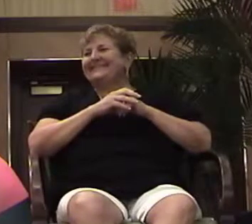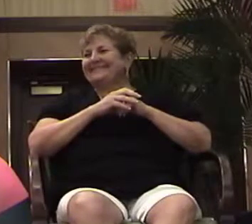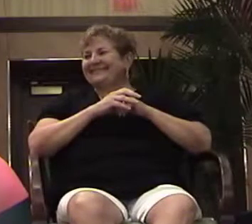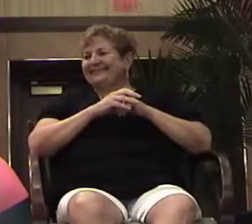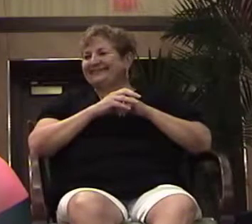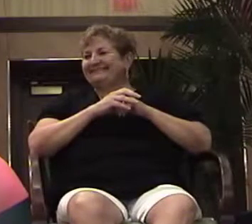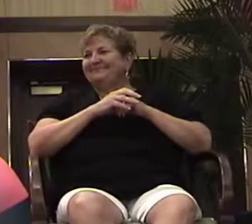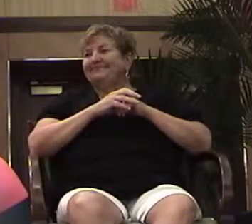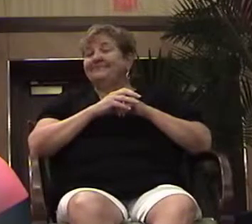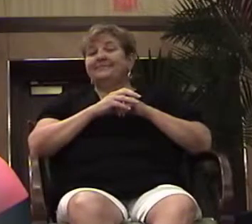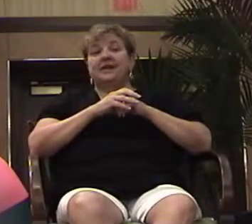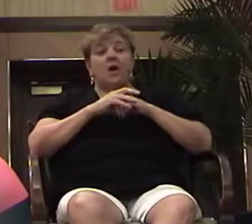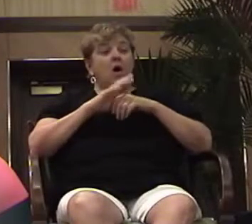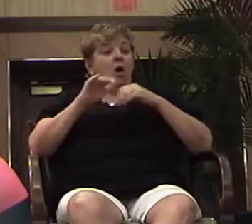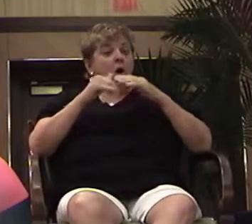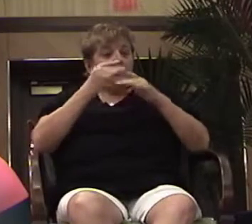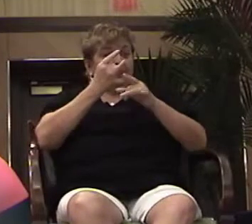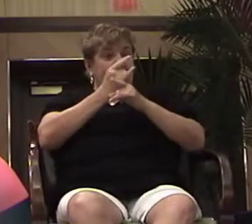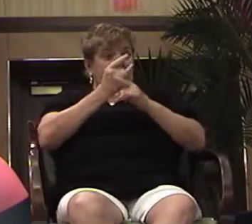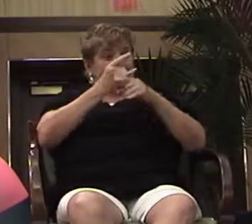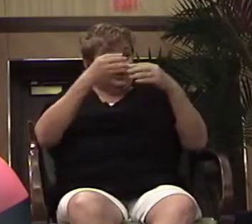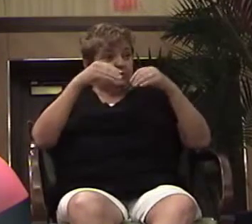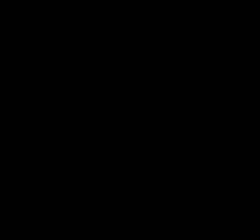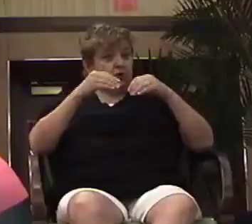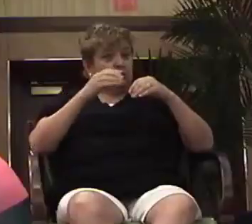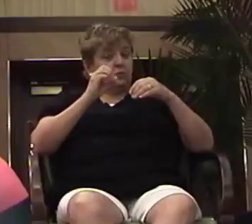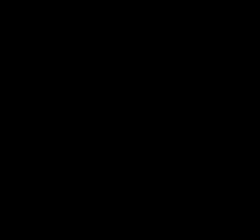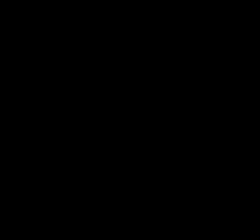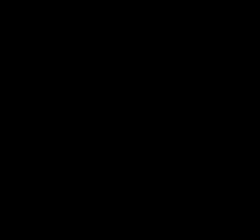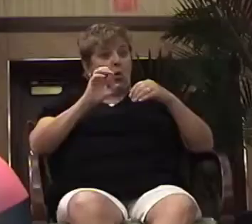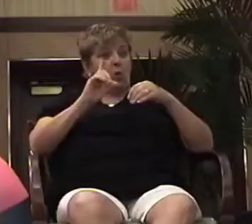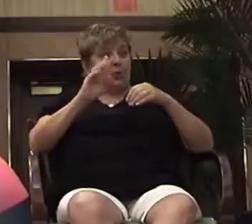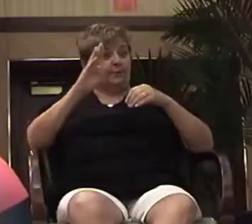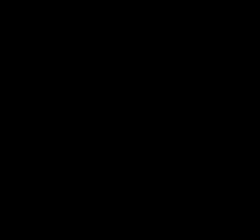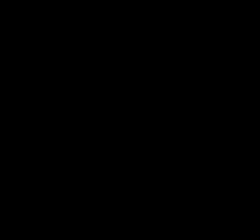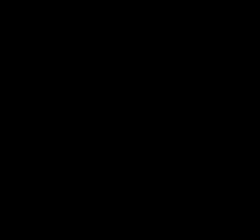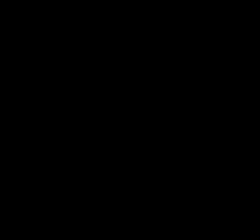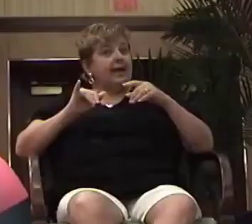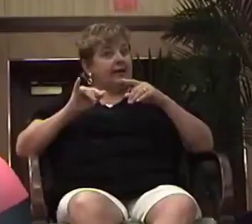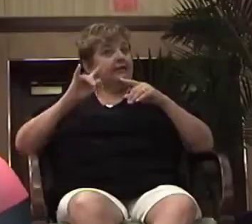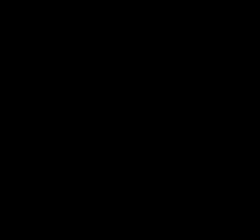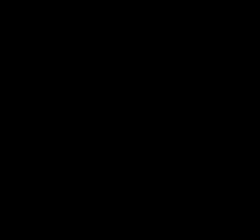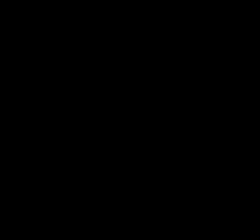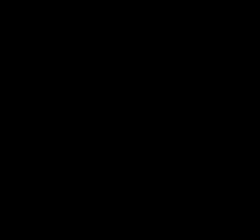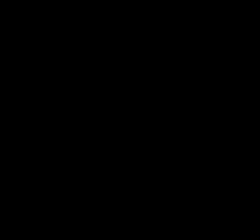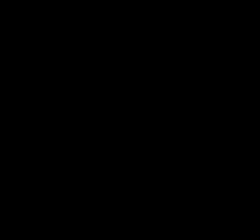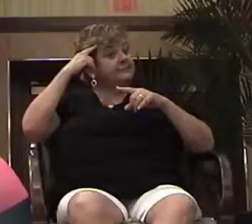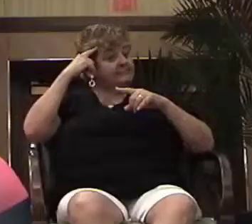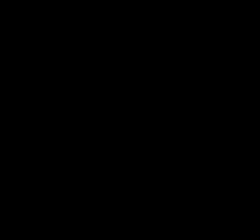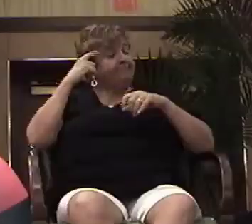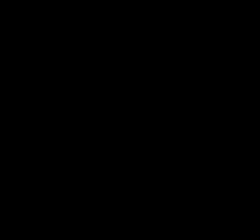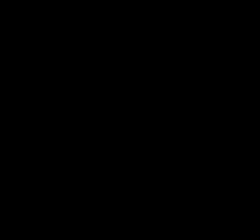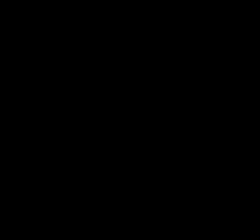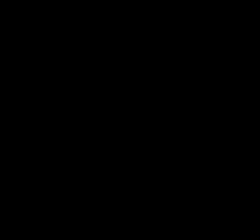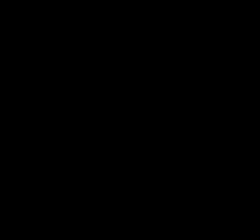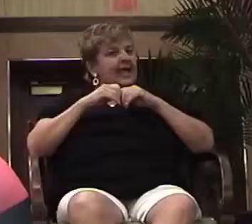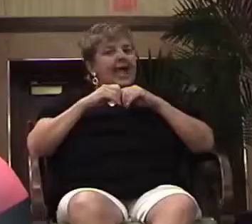All of the liquor stores were owned by the government. And they